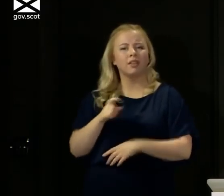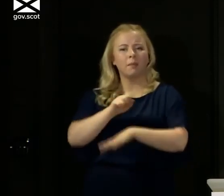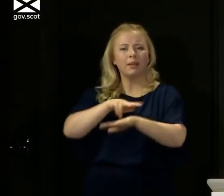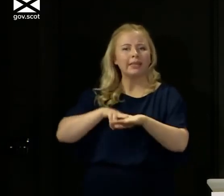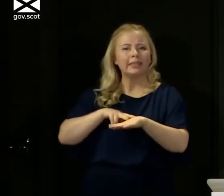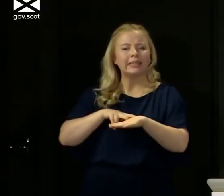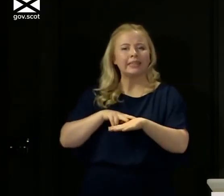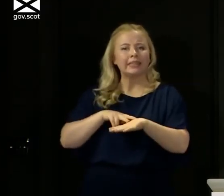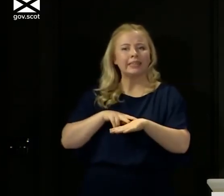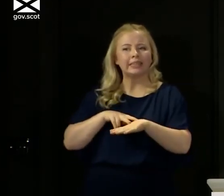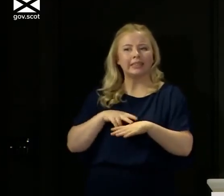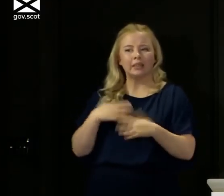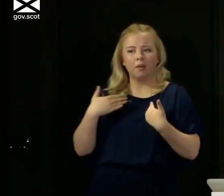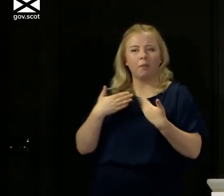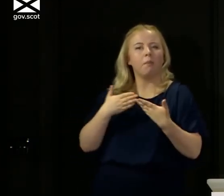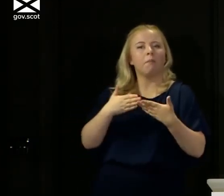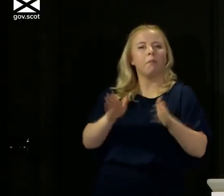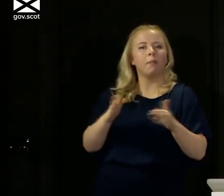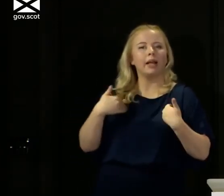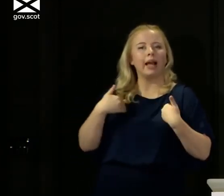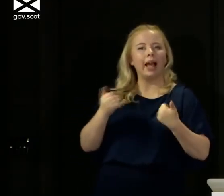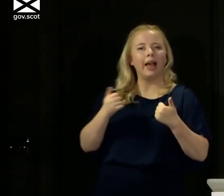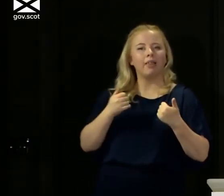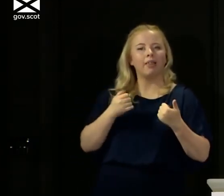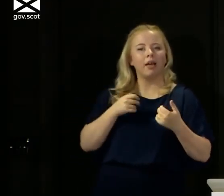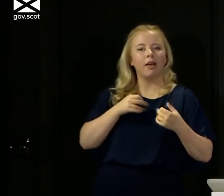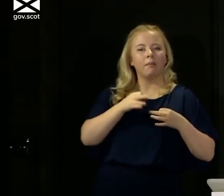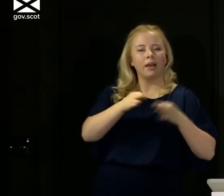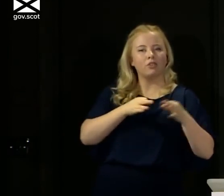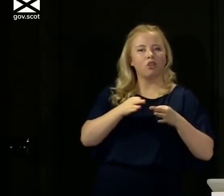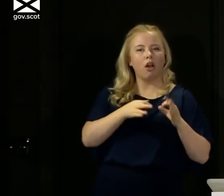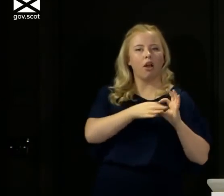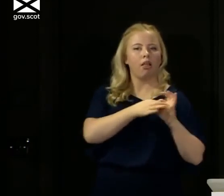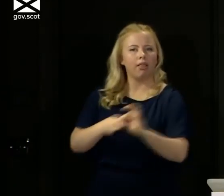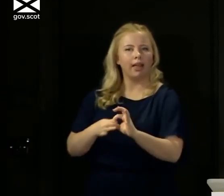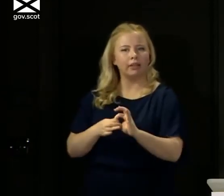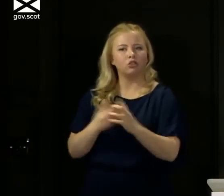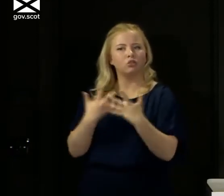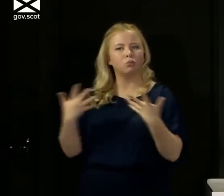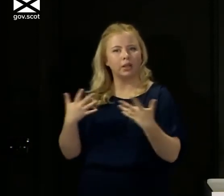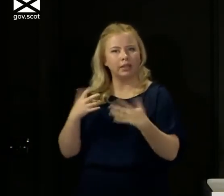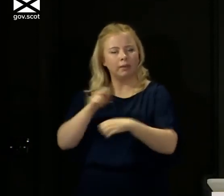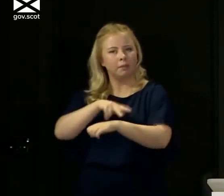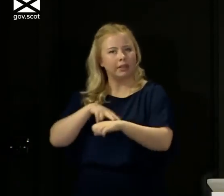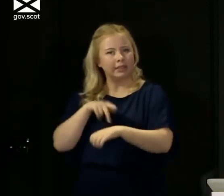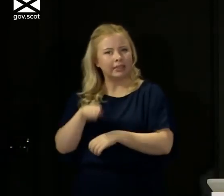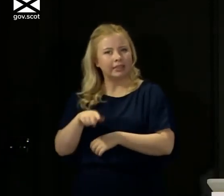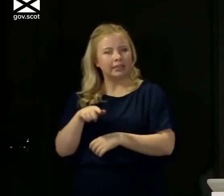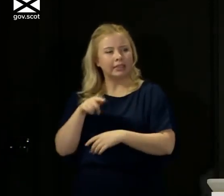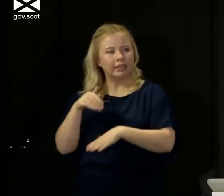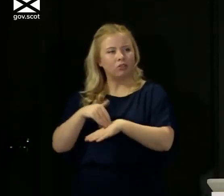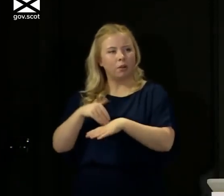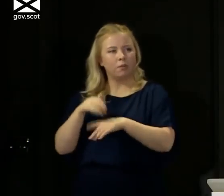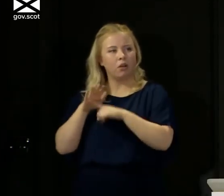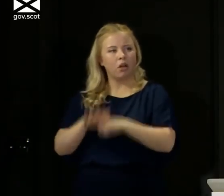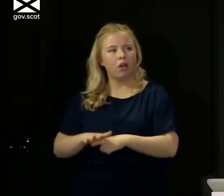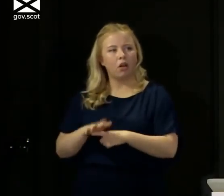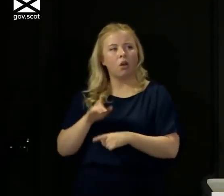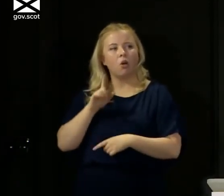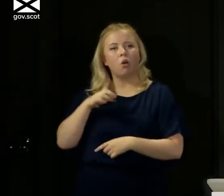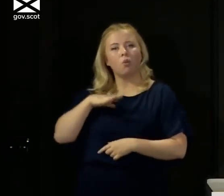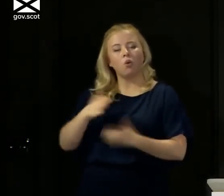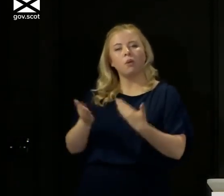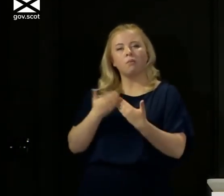is a public health measure to be too driven by criminal enforcement. We want it to be much more led from the